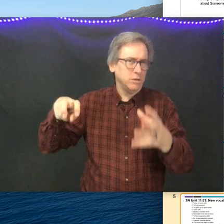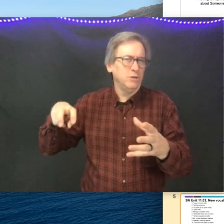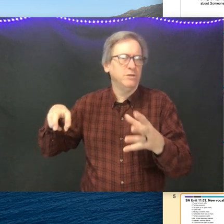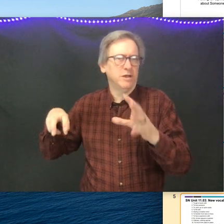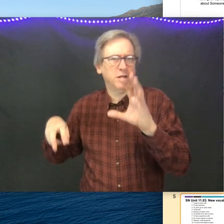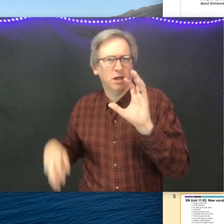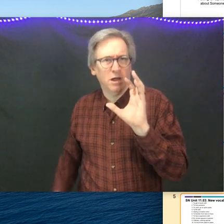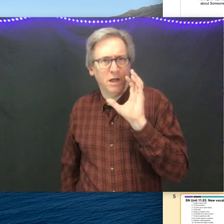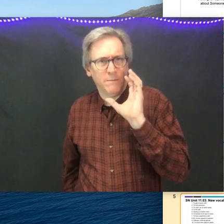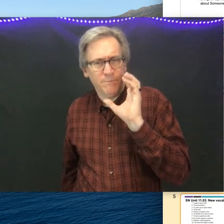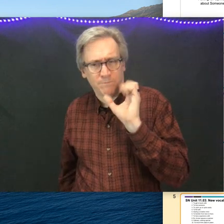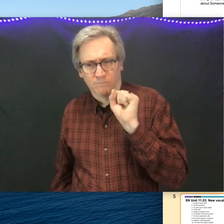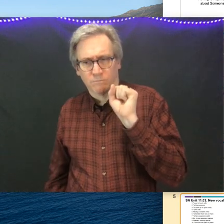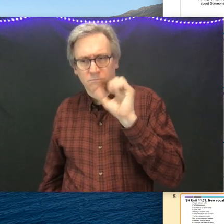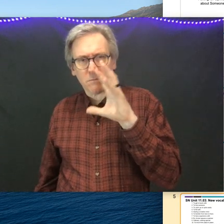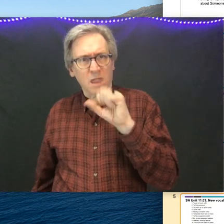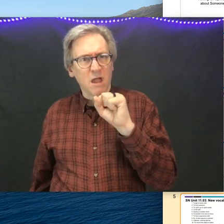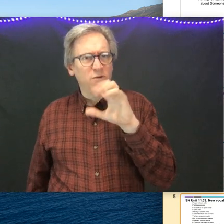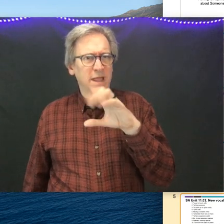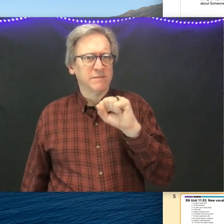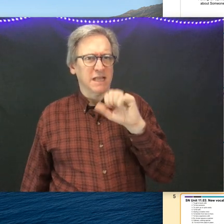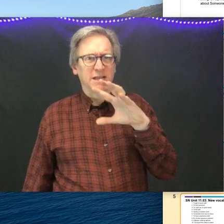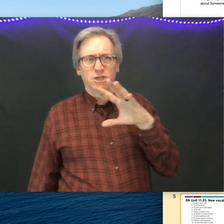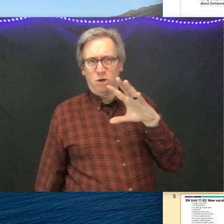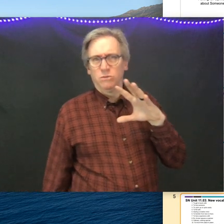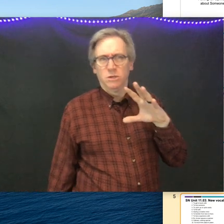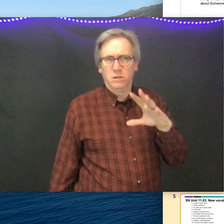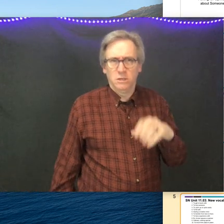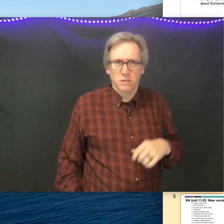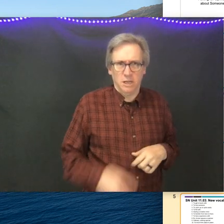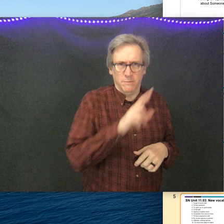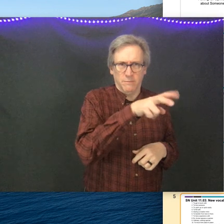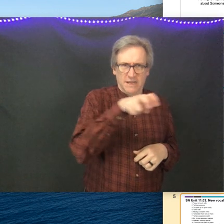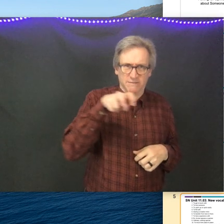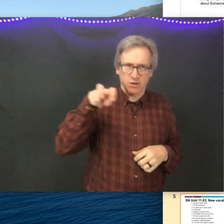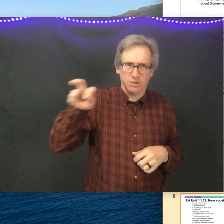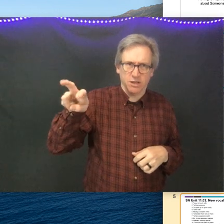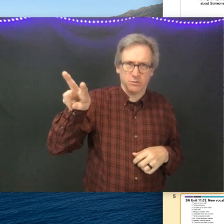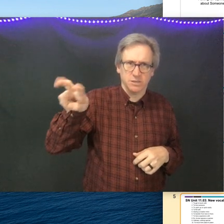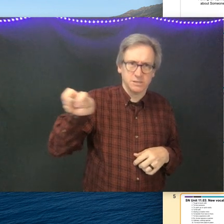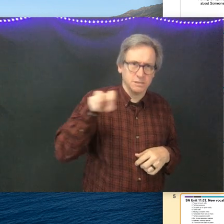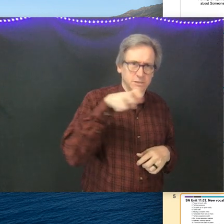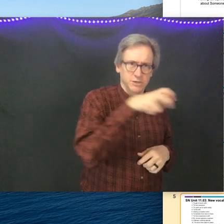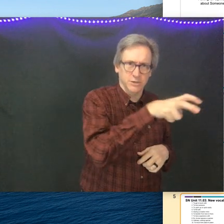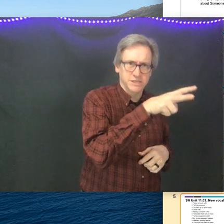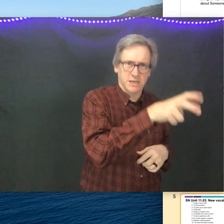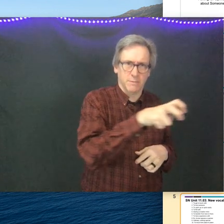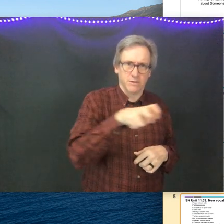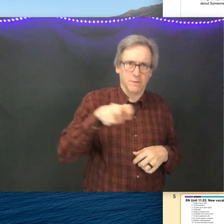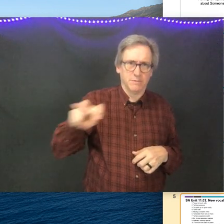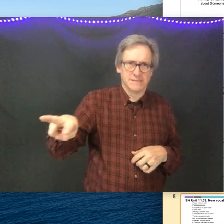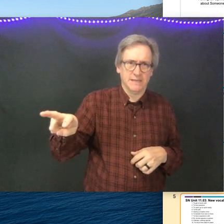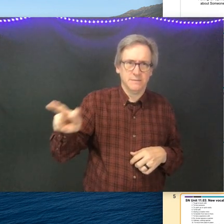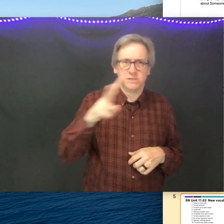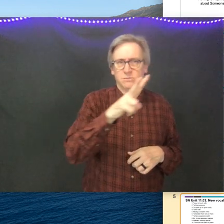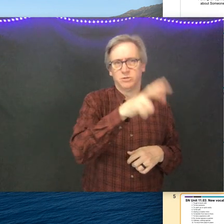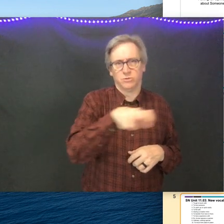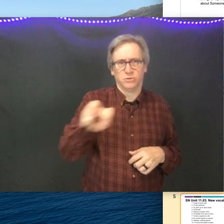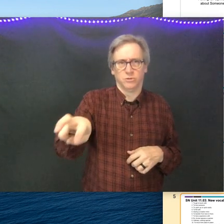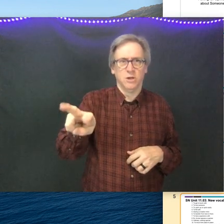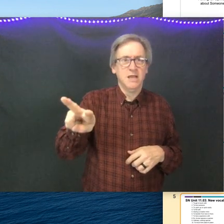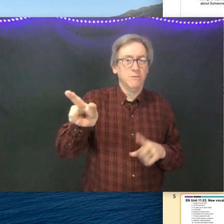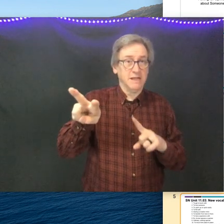And I will include the a vocab slideshow, like I've done with the other ones, so you can see a couple other people signing them.